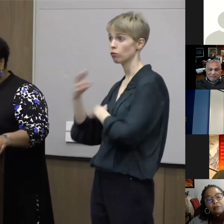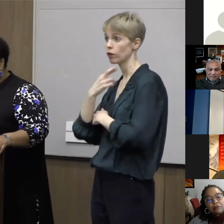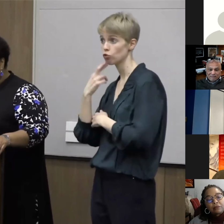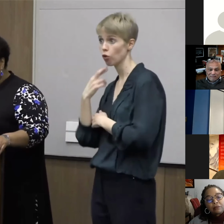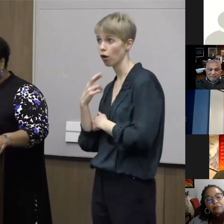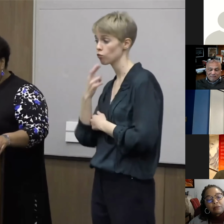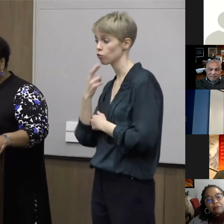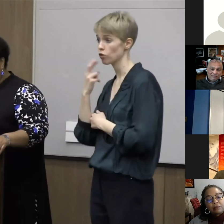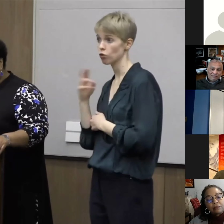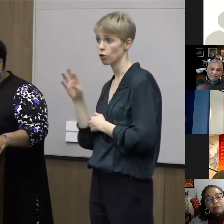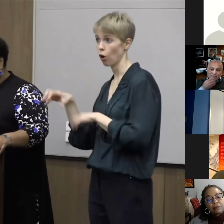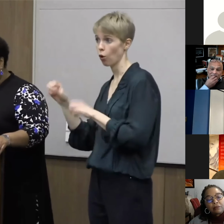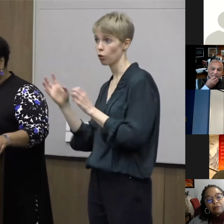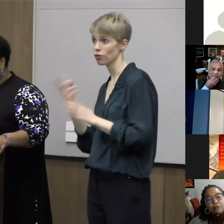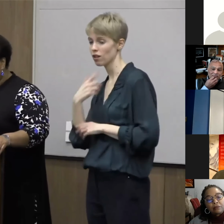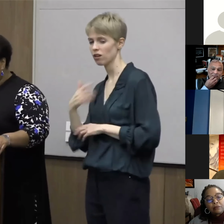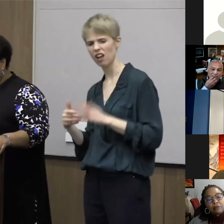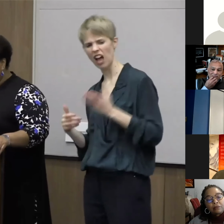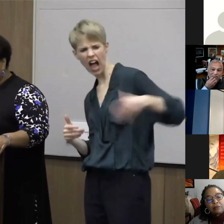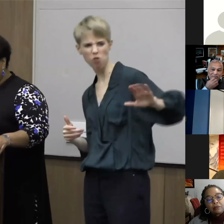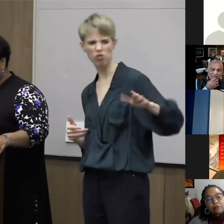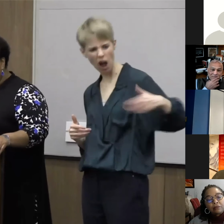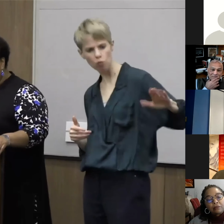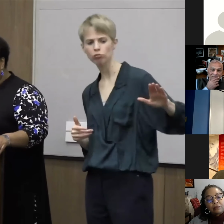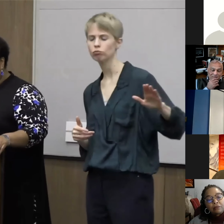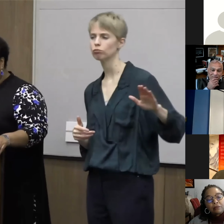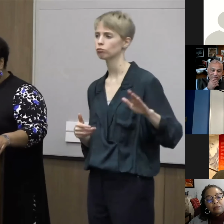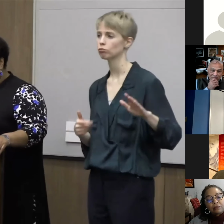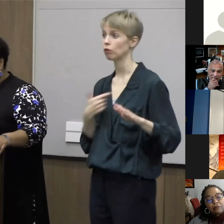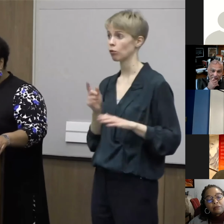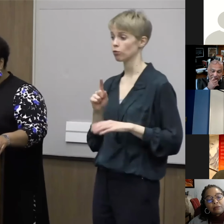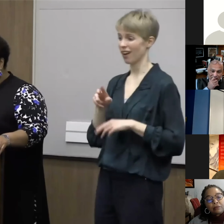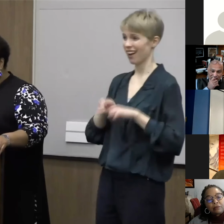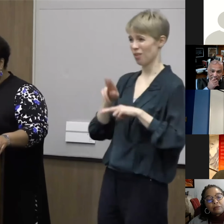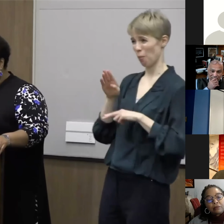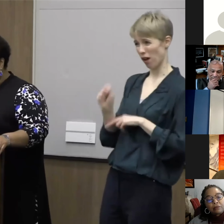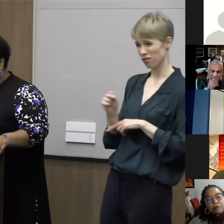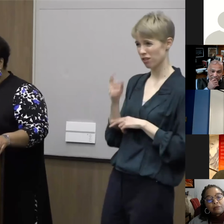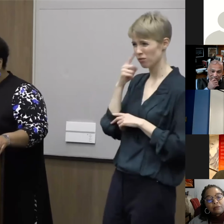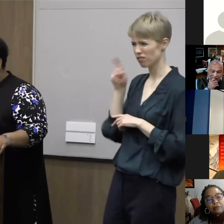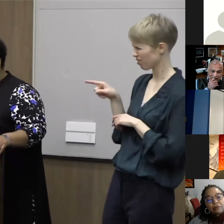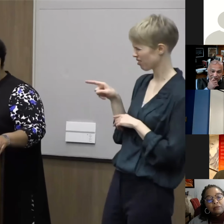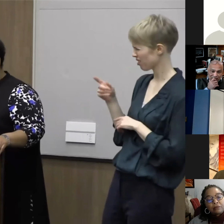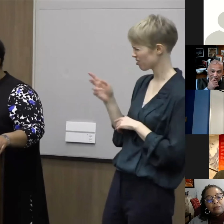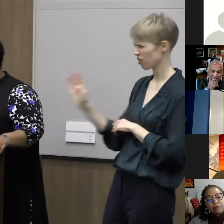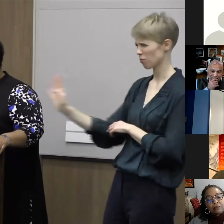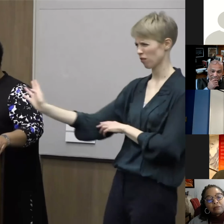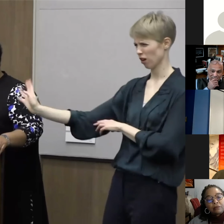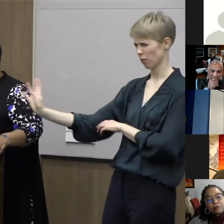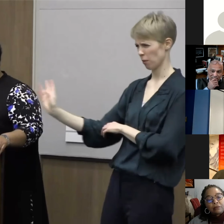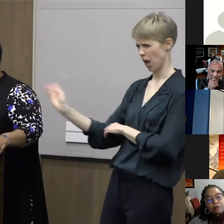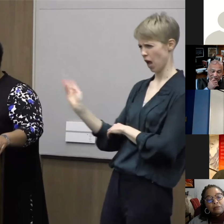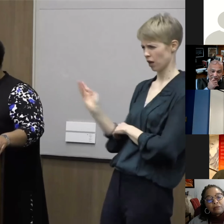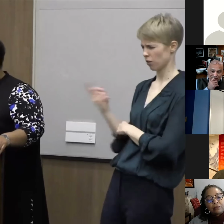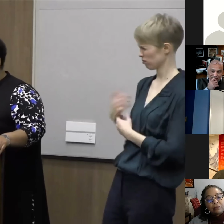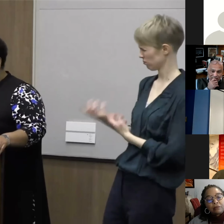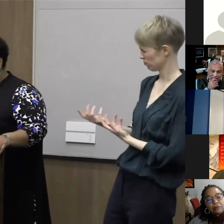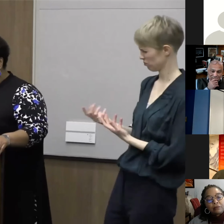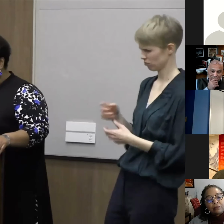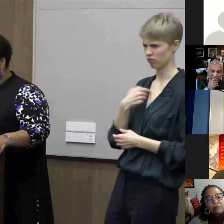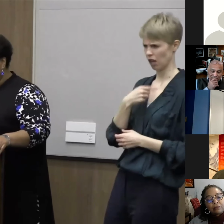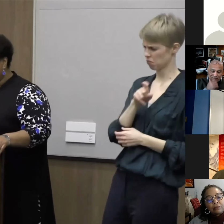out. During this time, I was on the bus, but when I looked through the window and saw they had rushed out, I got off the bus to see what had happened.